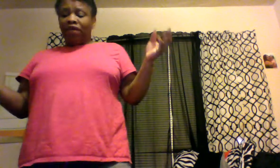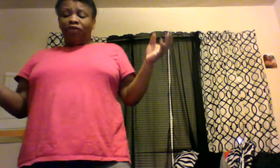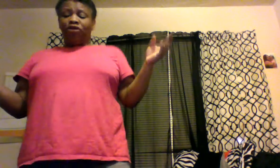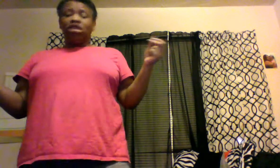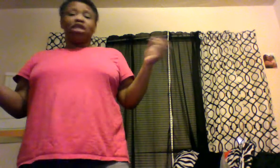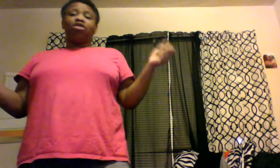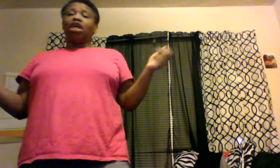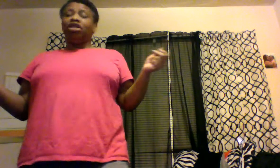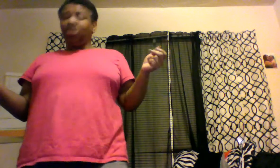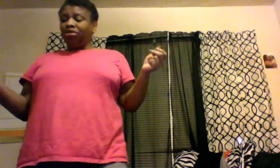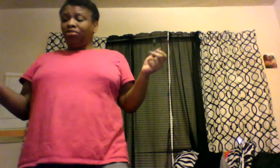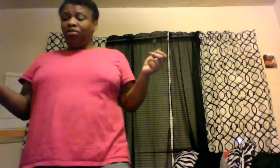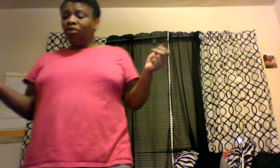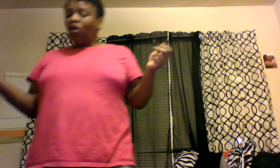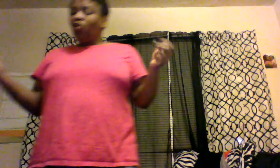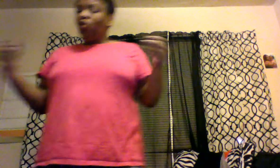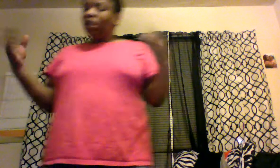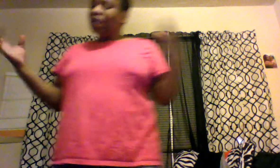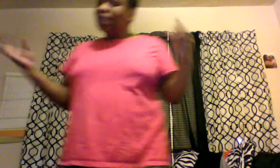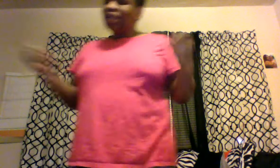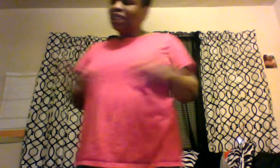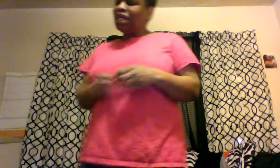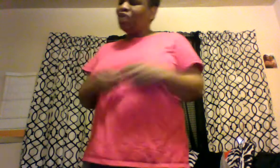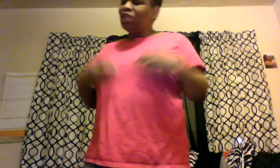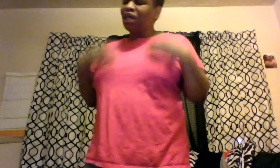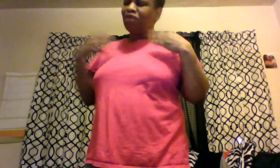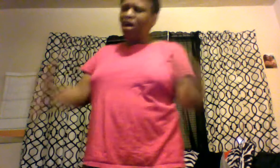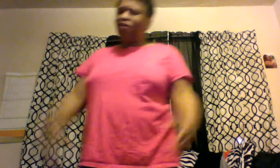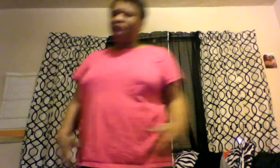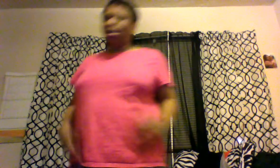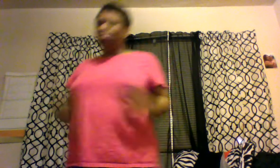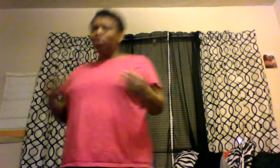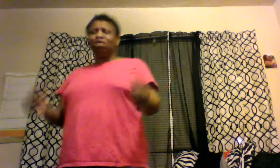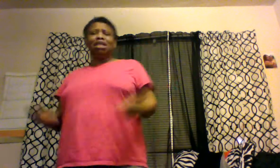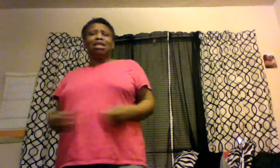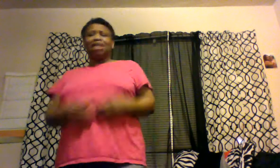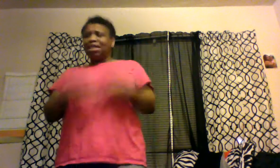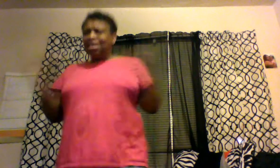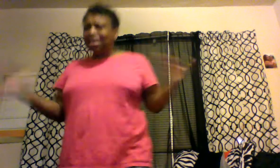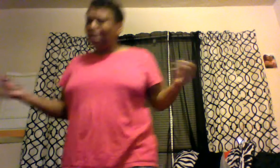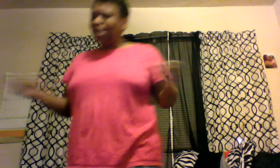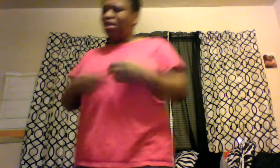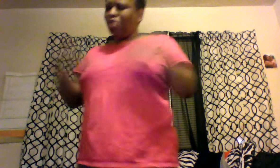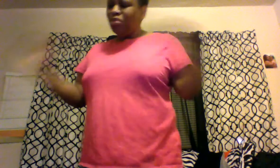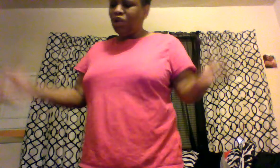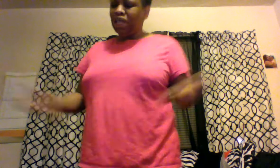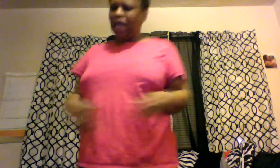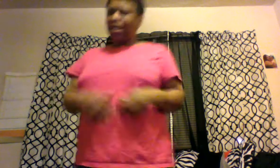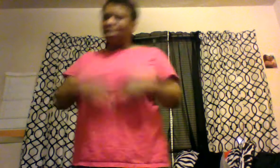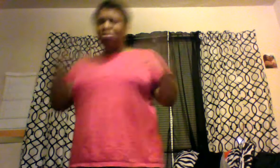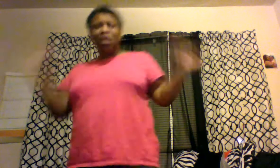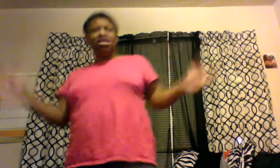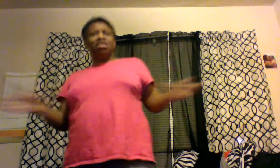fighting for segregation. When we think of Dr. King, we think of nonviolent protests, sit-ins, boycotts, speeches,